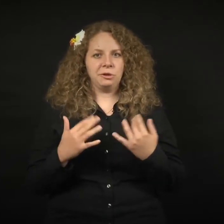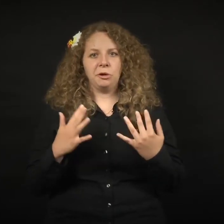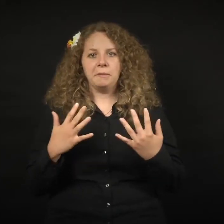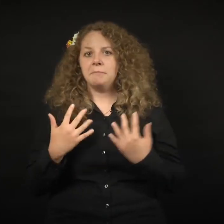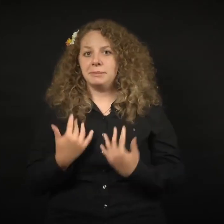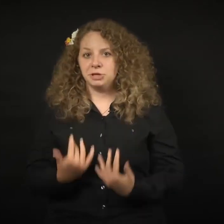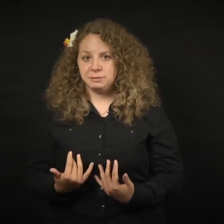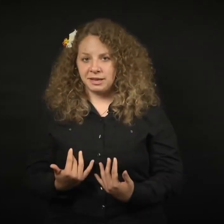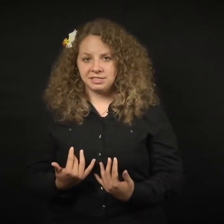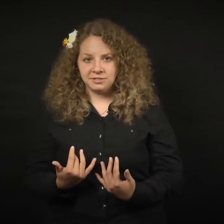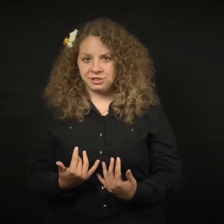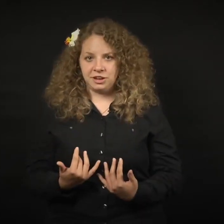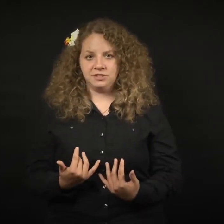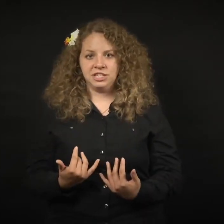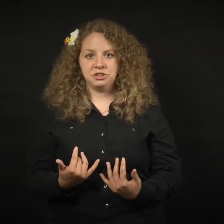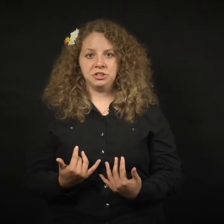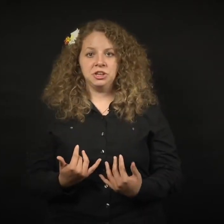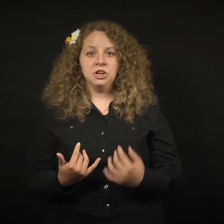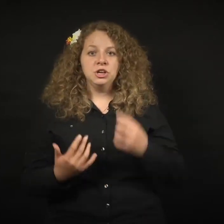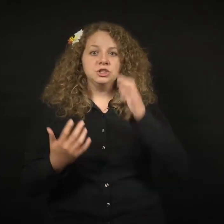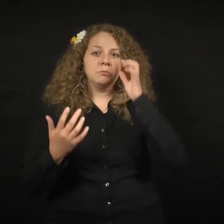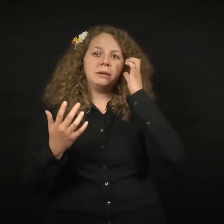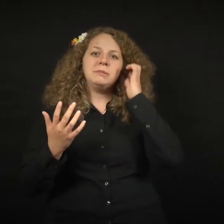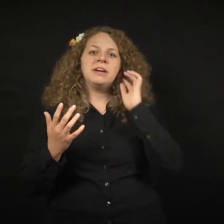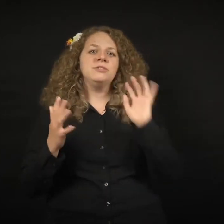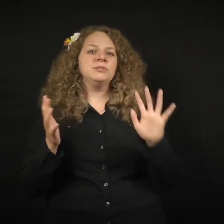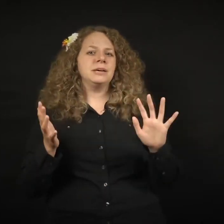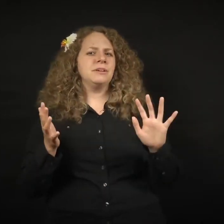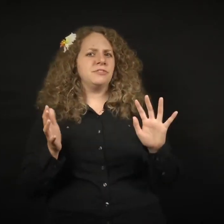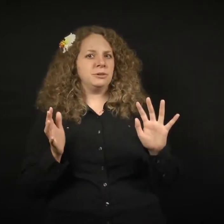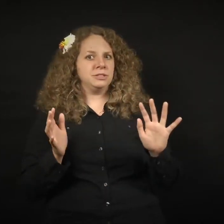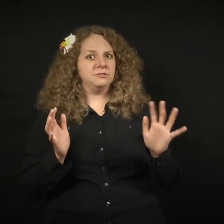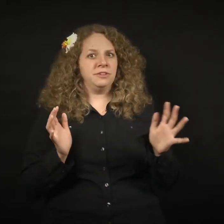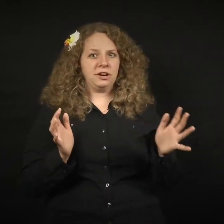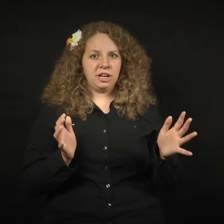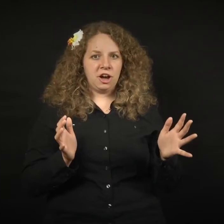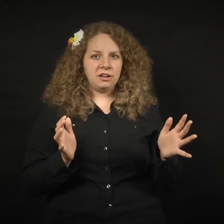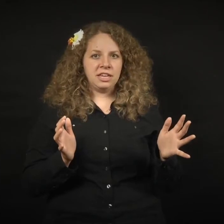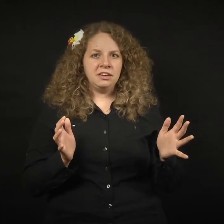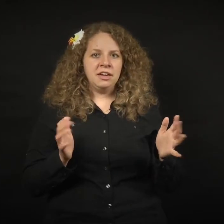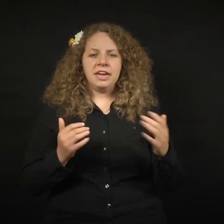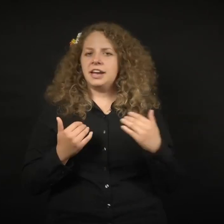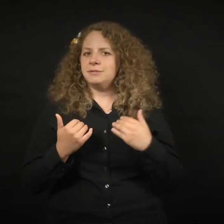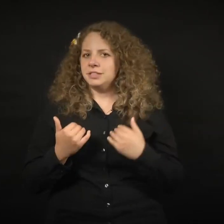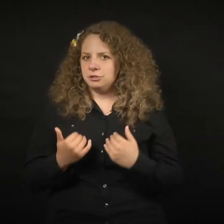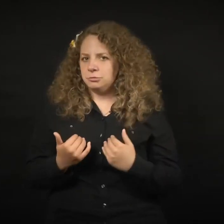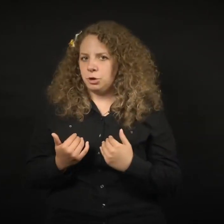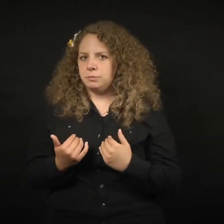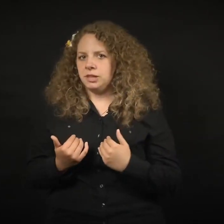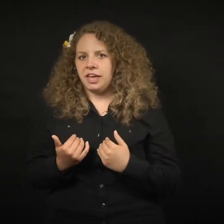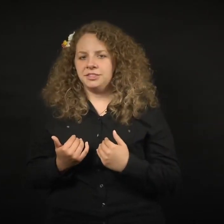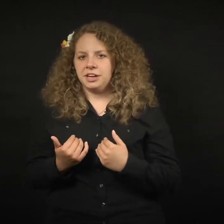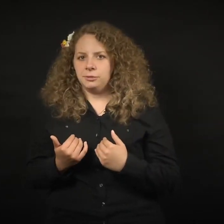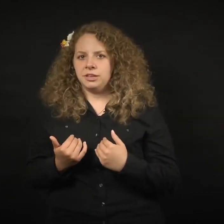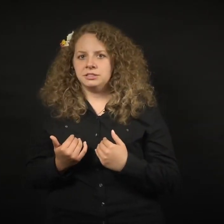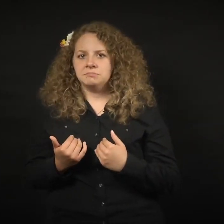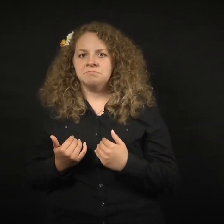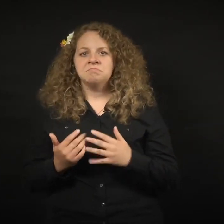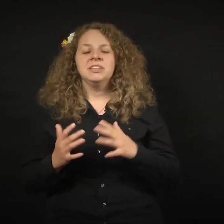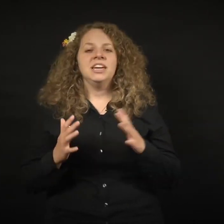Now, that is the way the conversation really went. But because I'm the one retelling, I have the opportunity to add my own